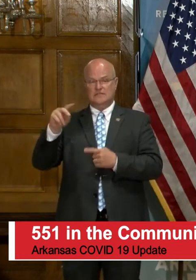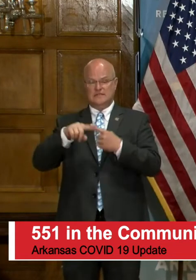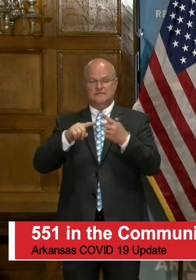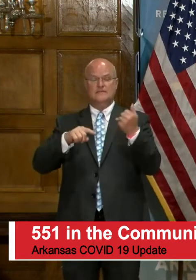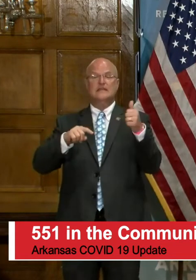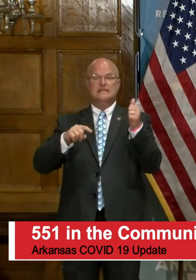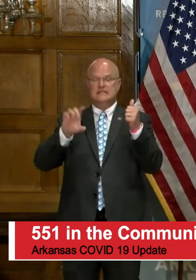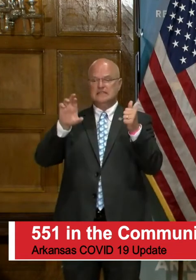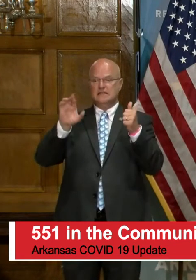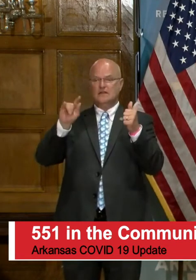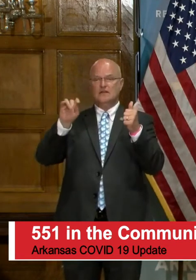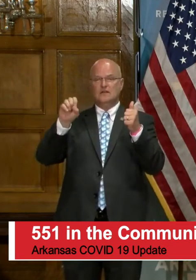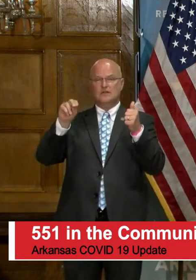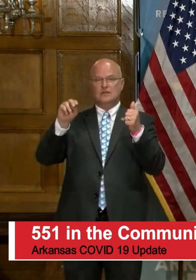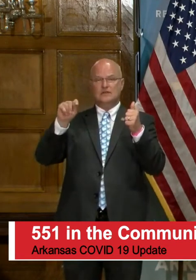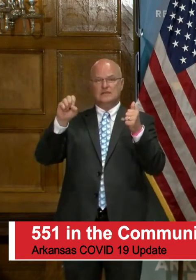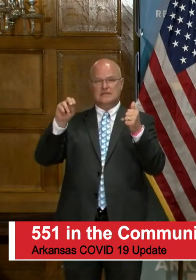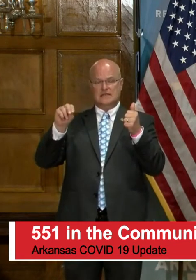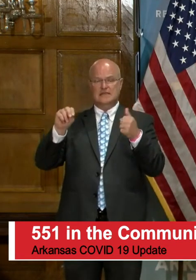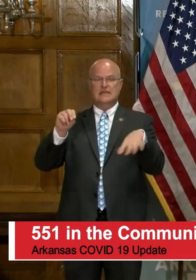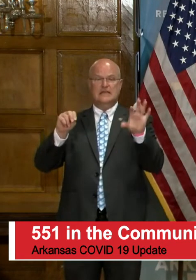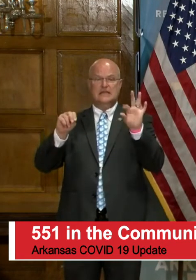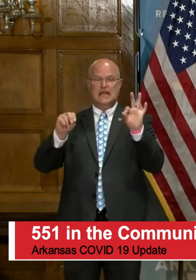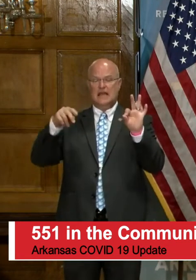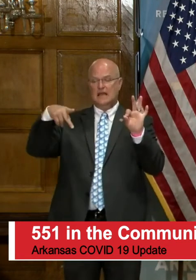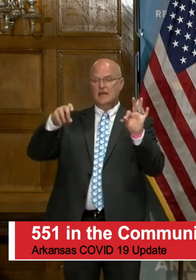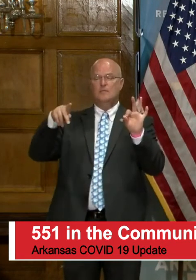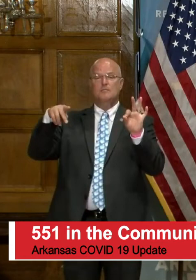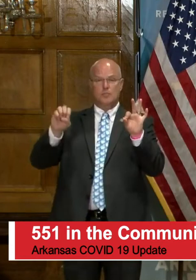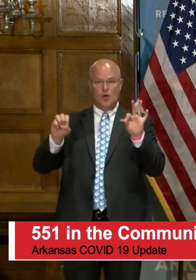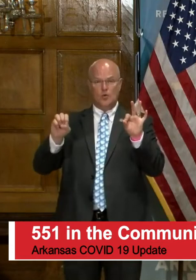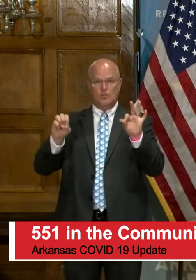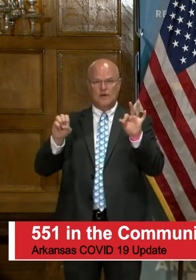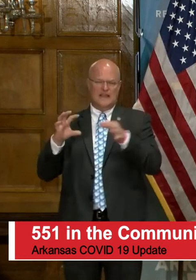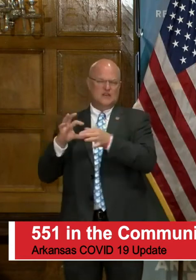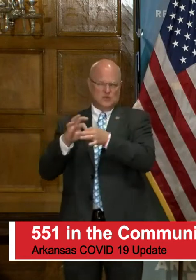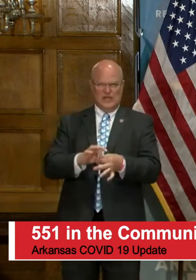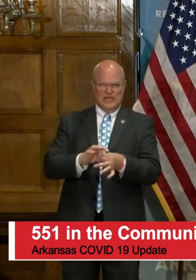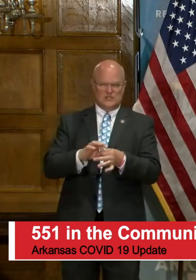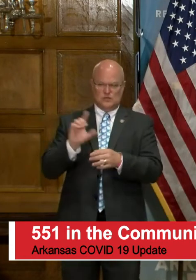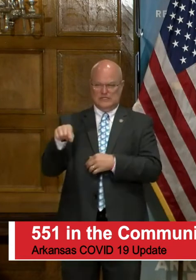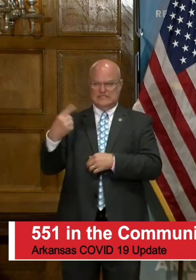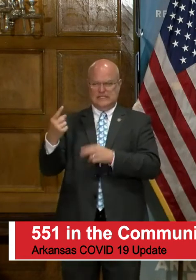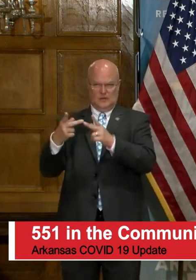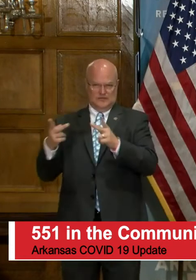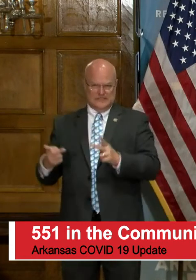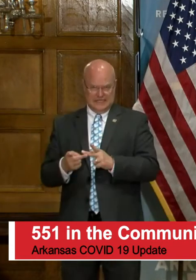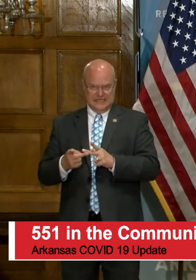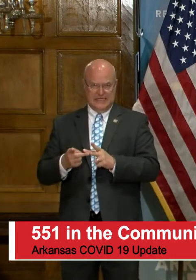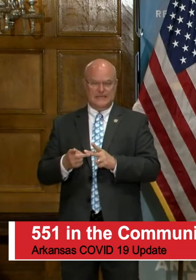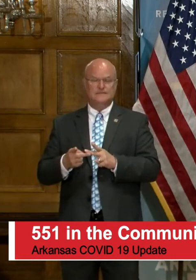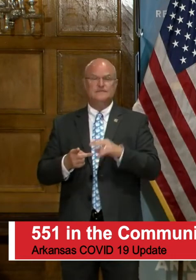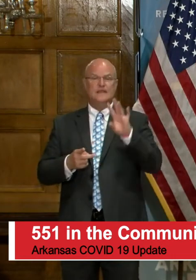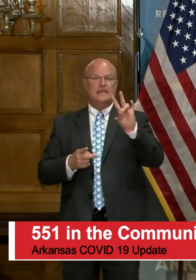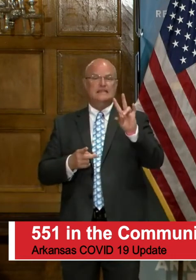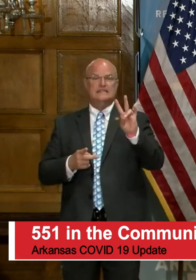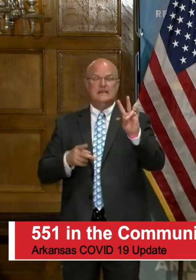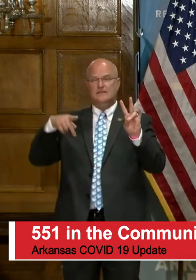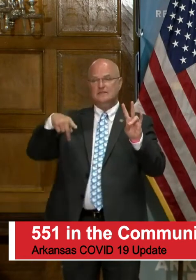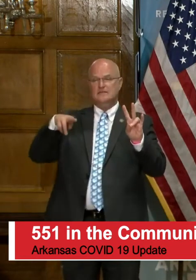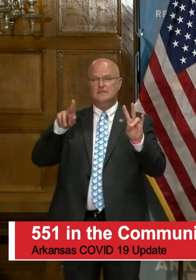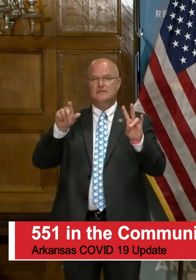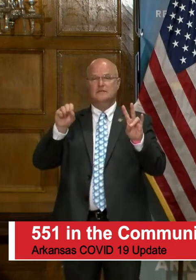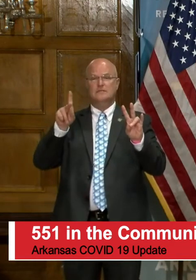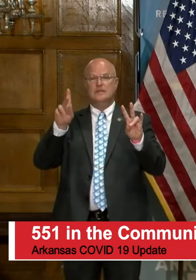in Crittenden County, 9 in Pope County, and those were related to a single facility, 7 from